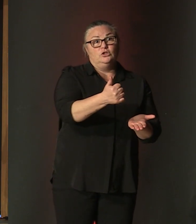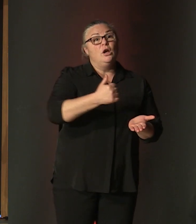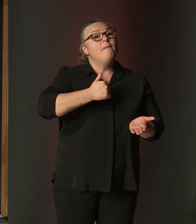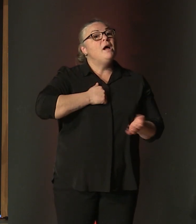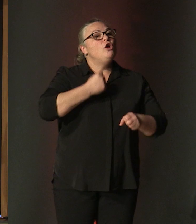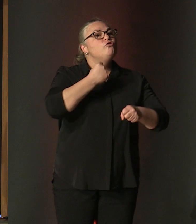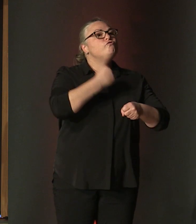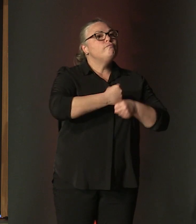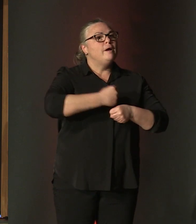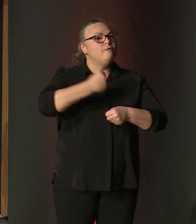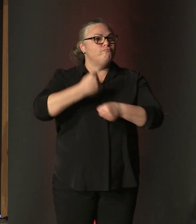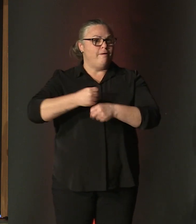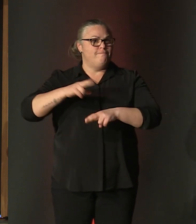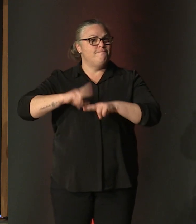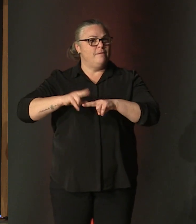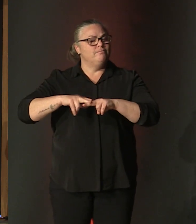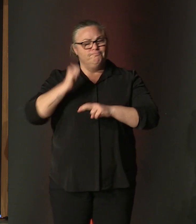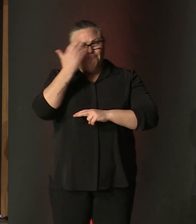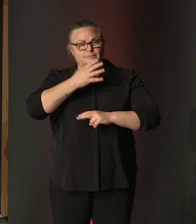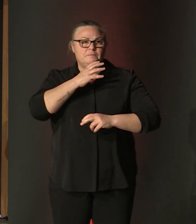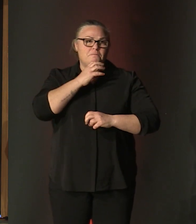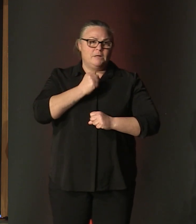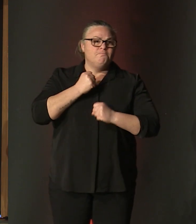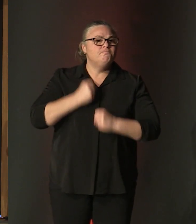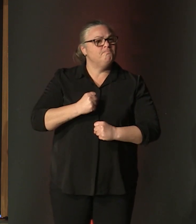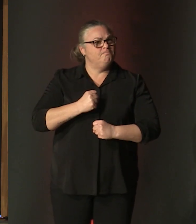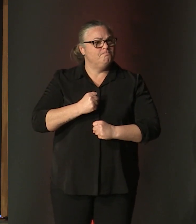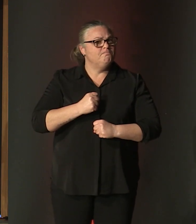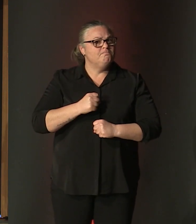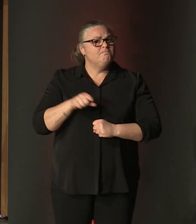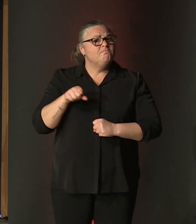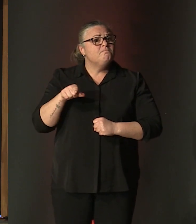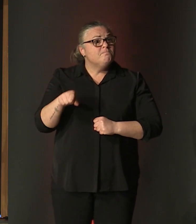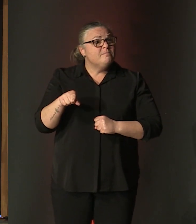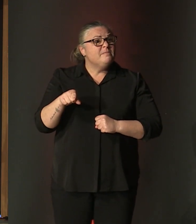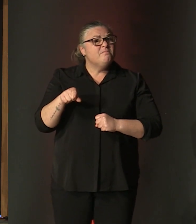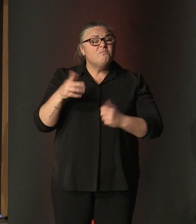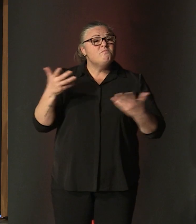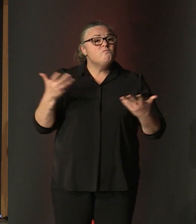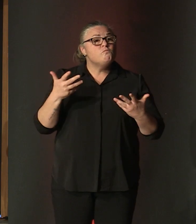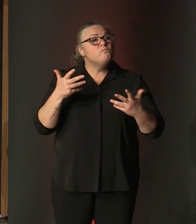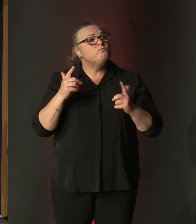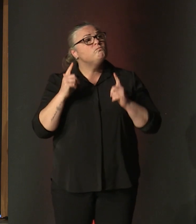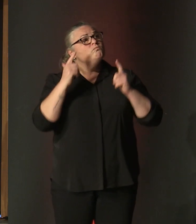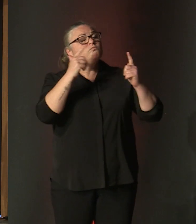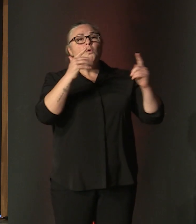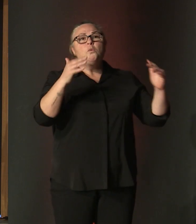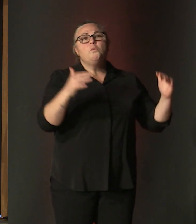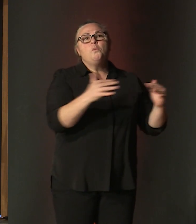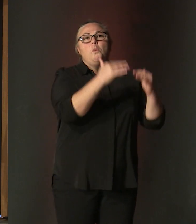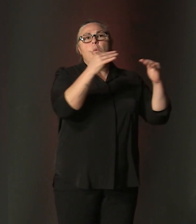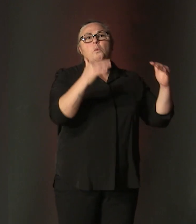great-grandfather, Bundjalung man William Olive, was deep in the trenches of the Western